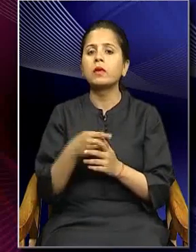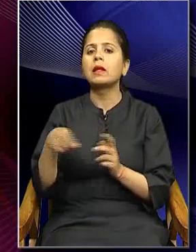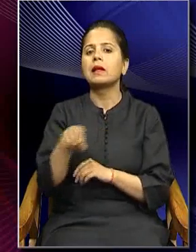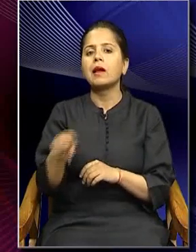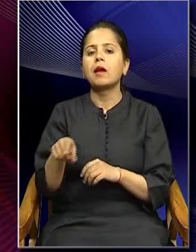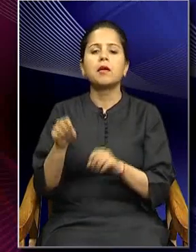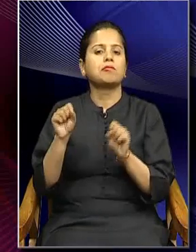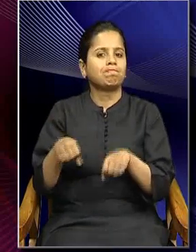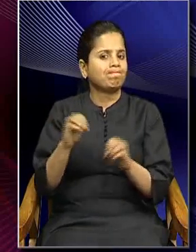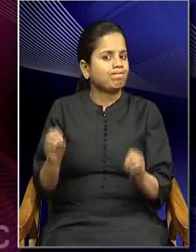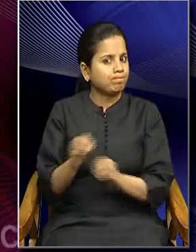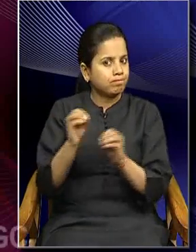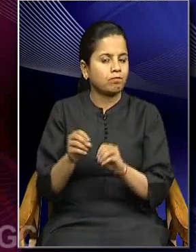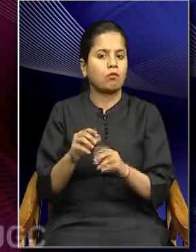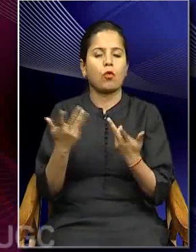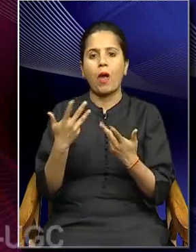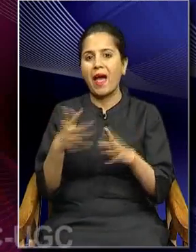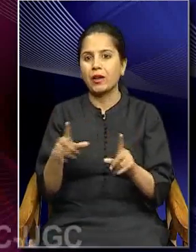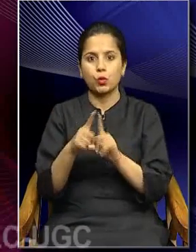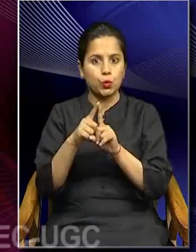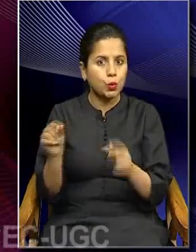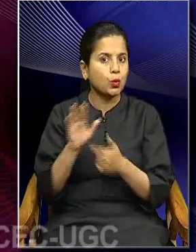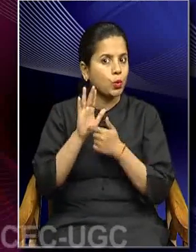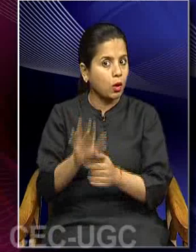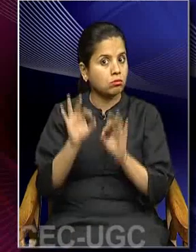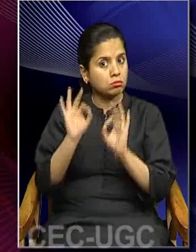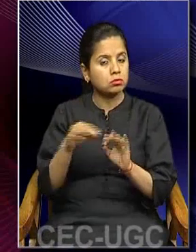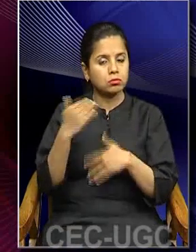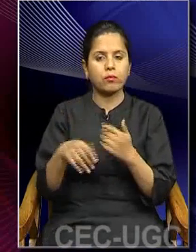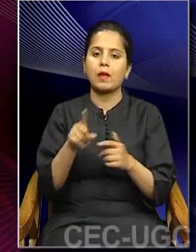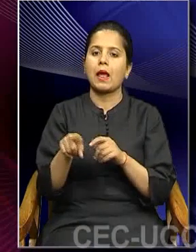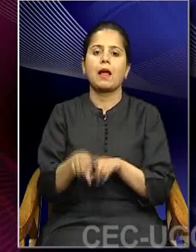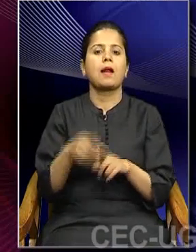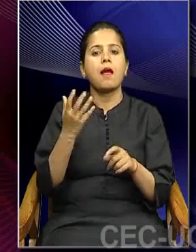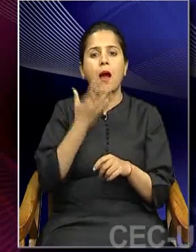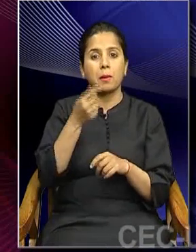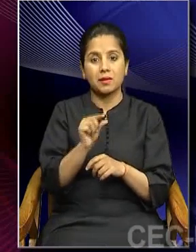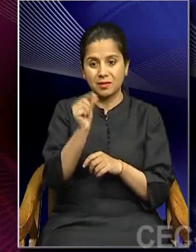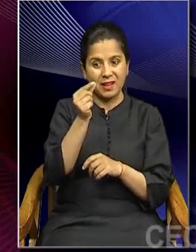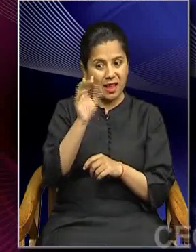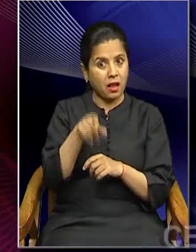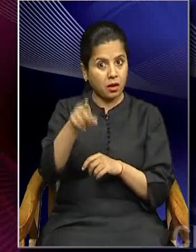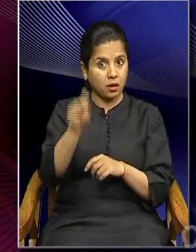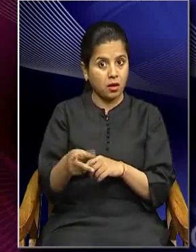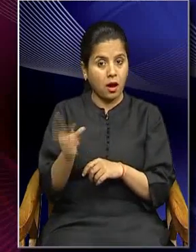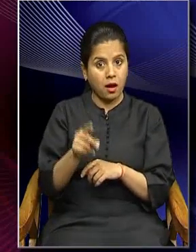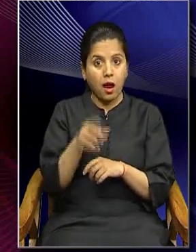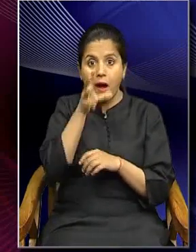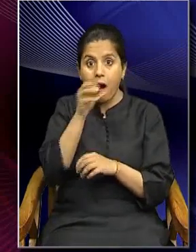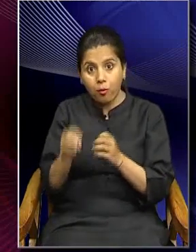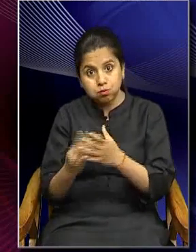inability to produce an effect. For example, an apple seed does not have the power to produce a mango.